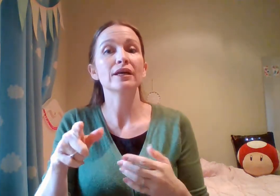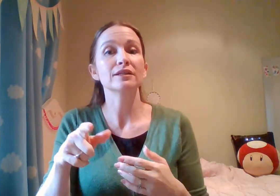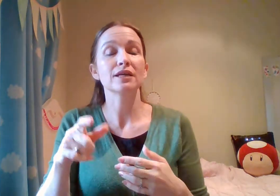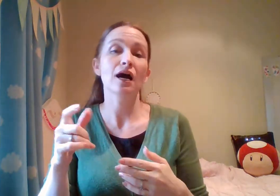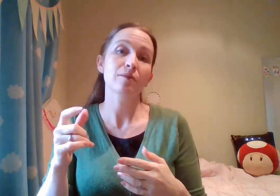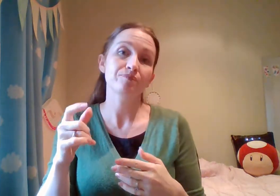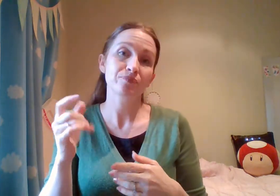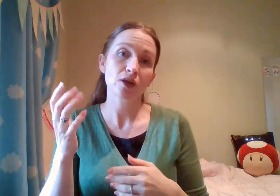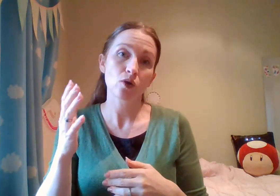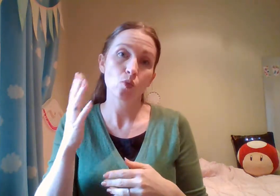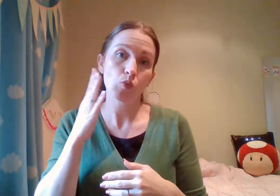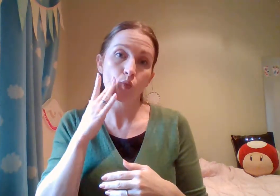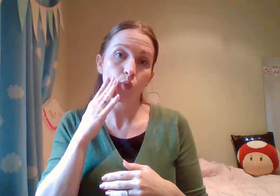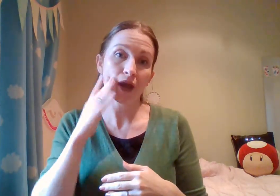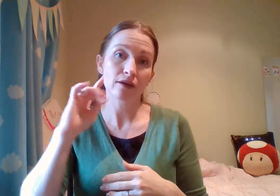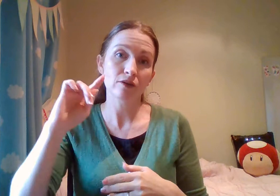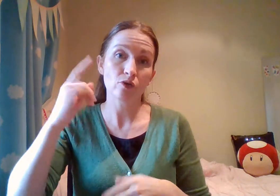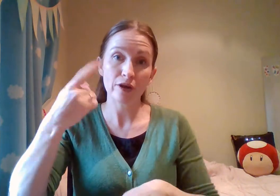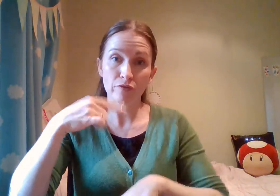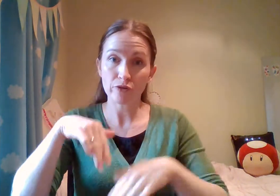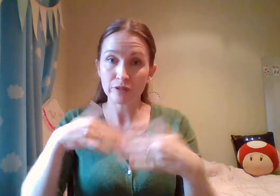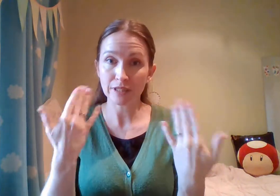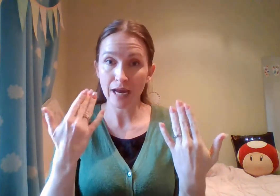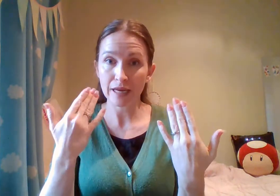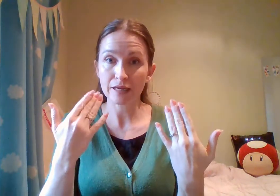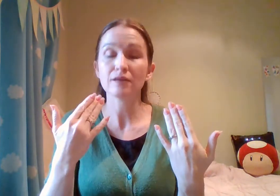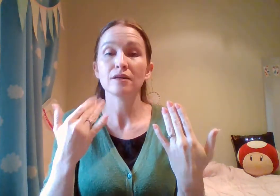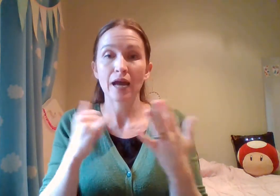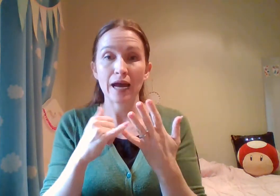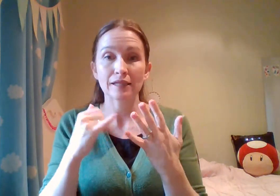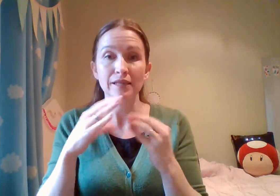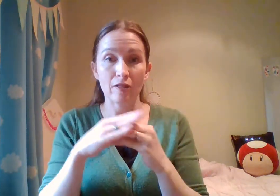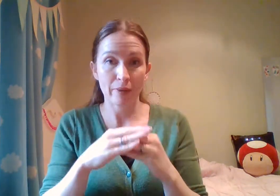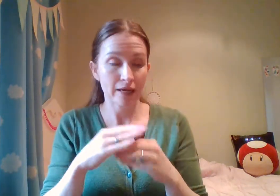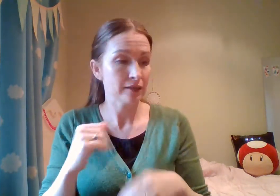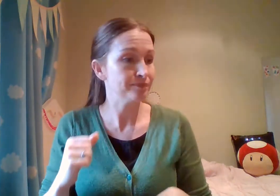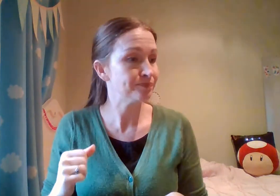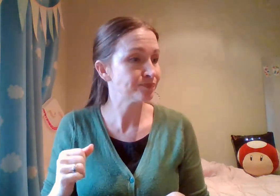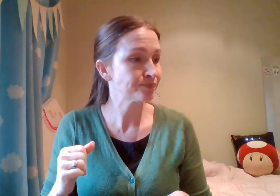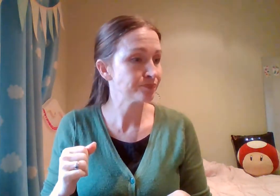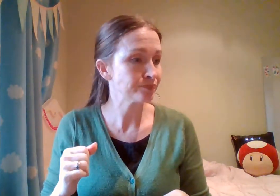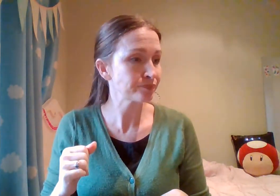it when you're at your first day at Southbank.